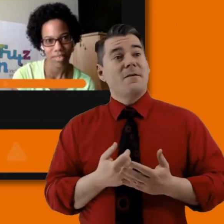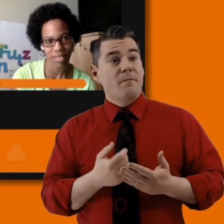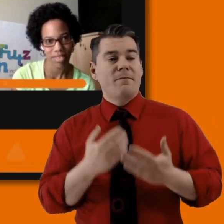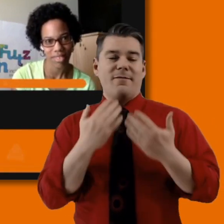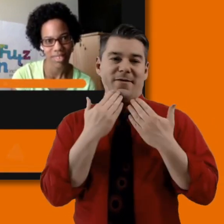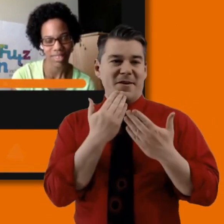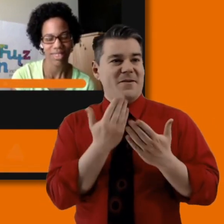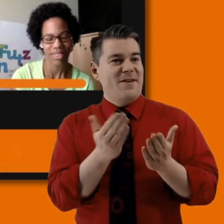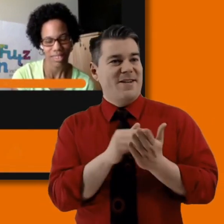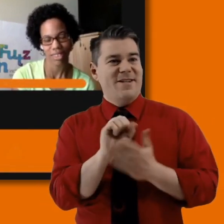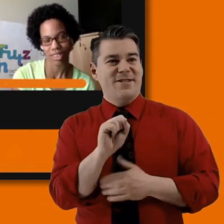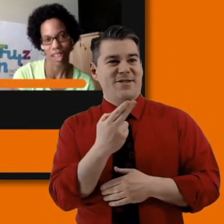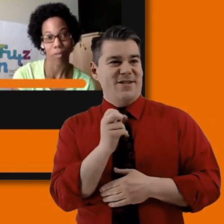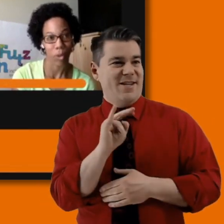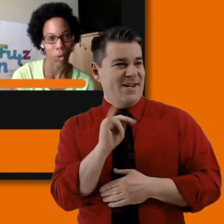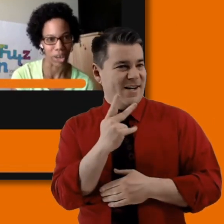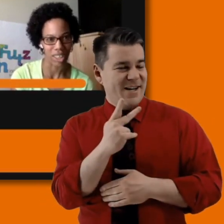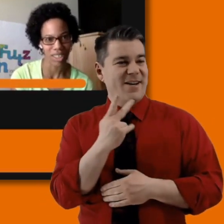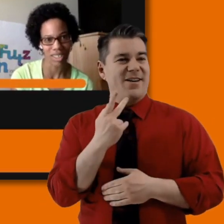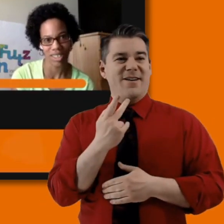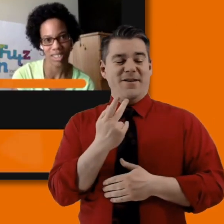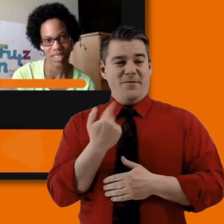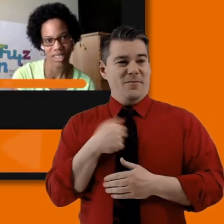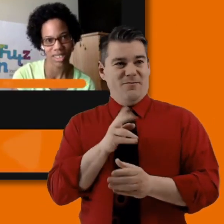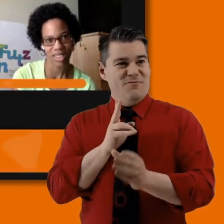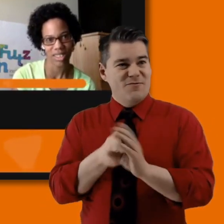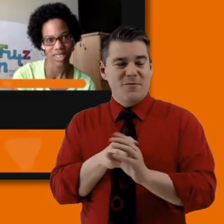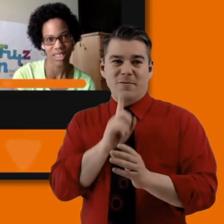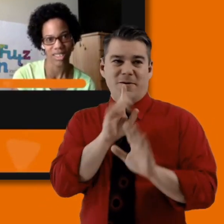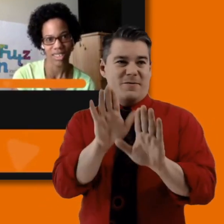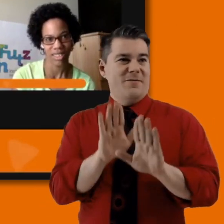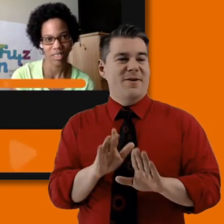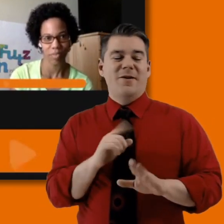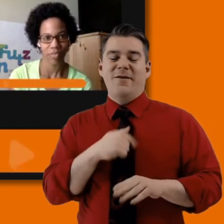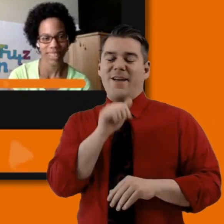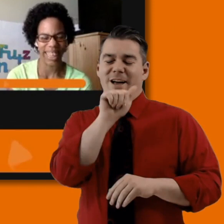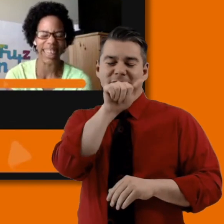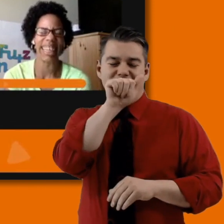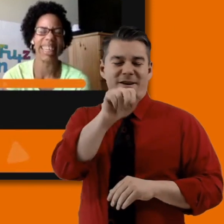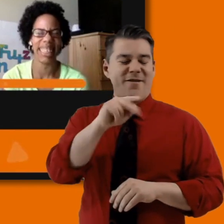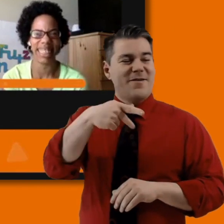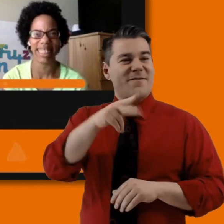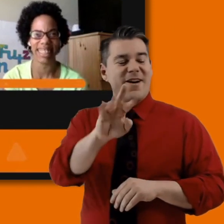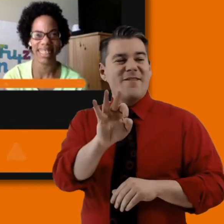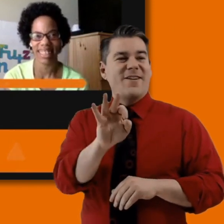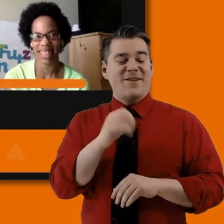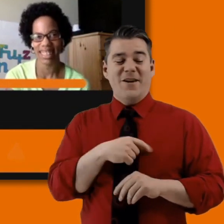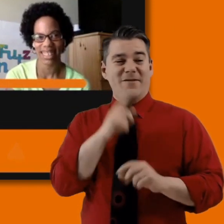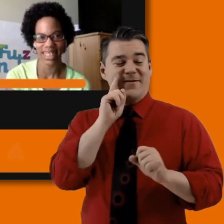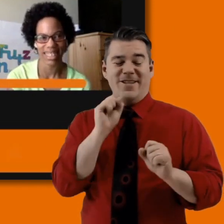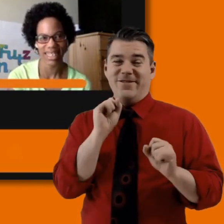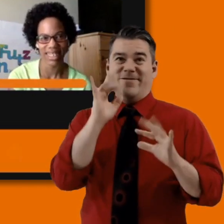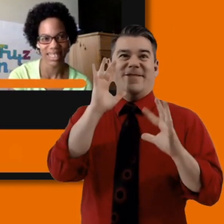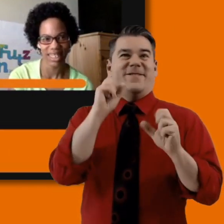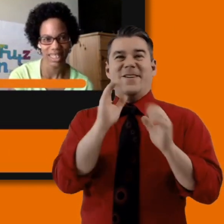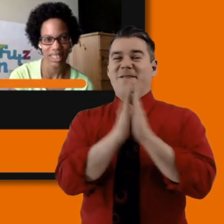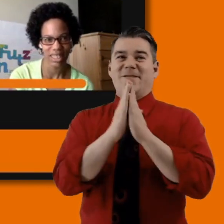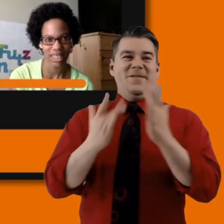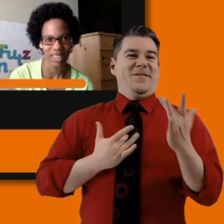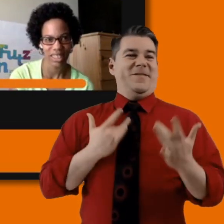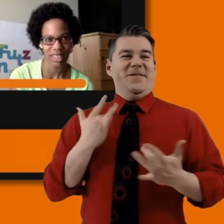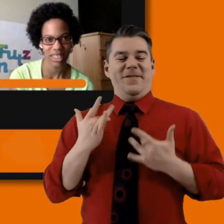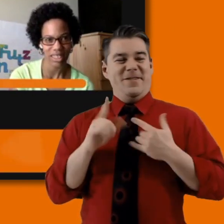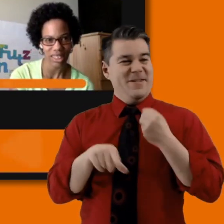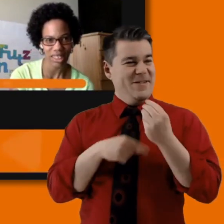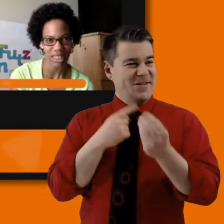again, Shanique, for having us. This is really great. I just love Pumpkin Fuzz. I'm like over the moon about them. So it's like great to